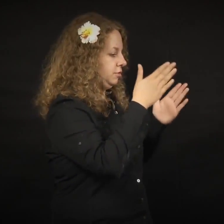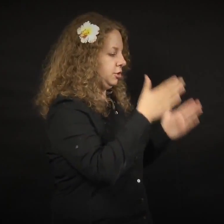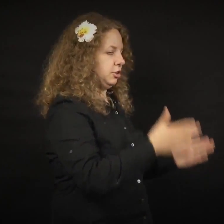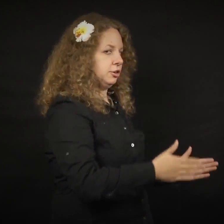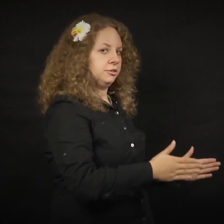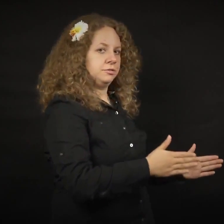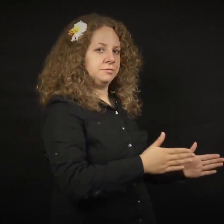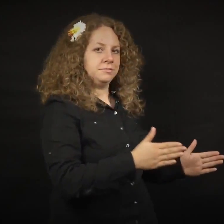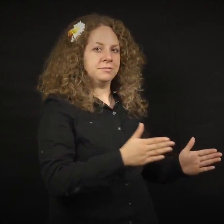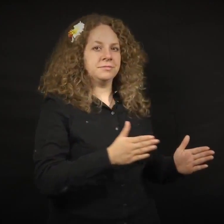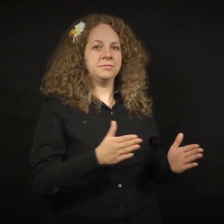Serve-er.